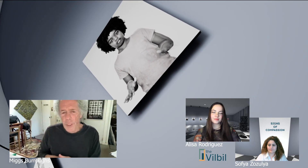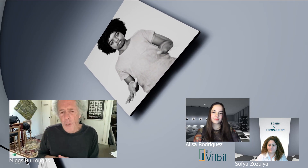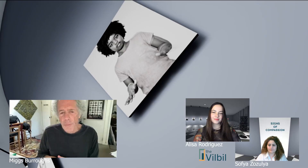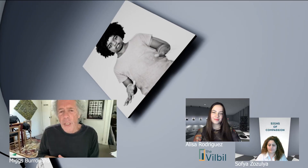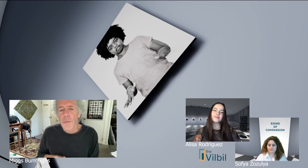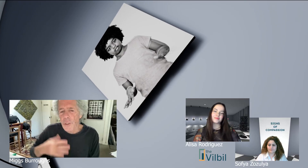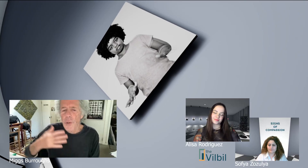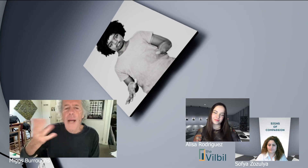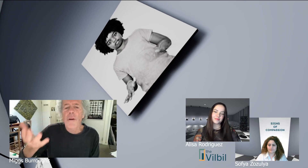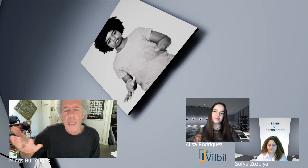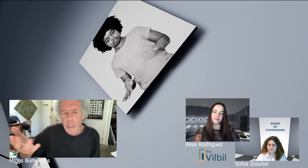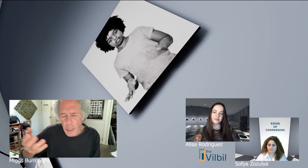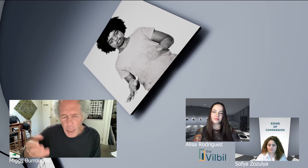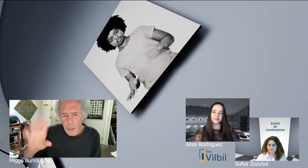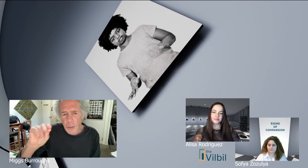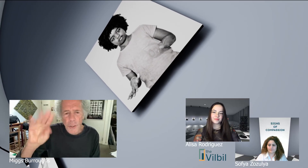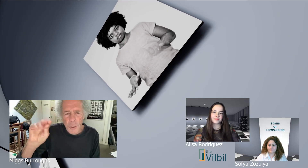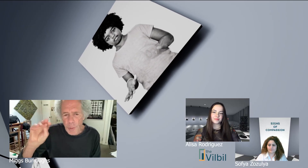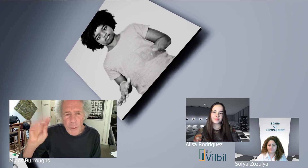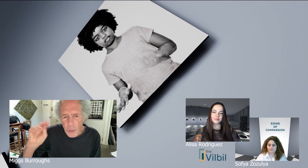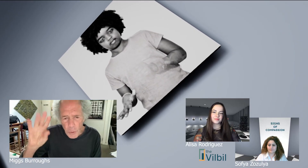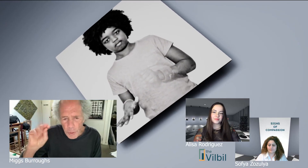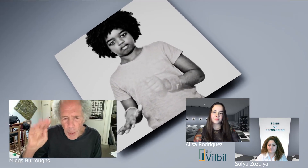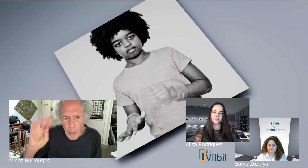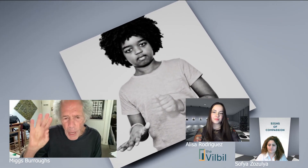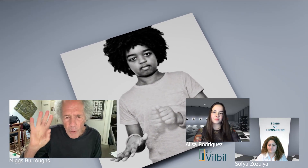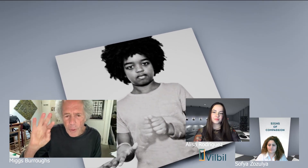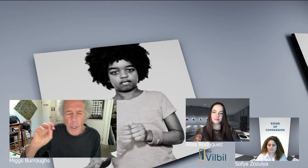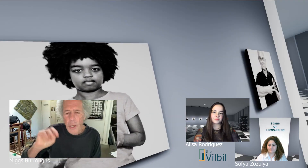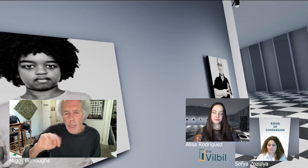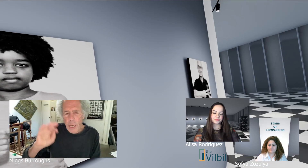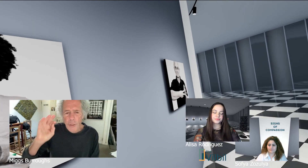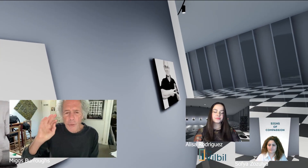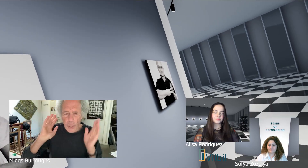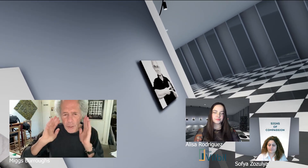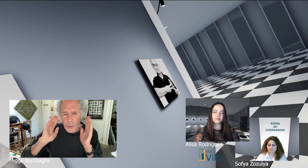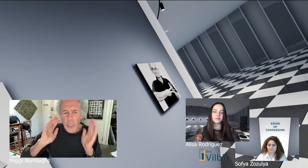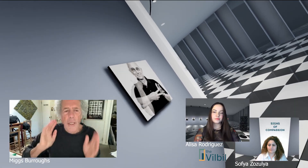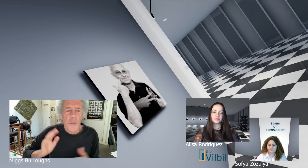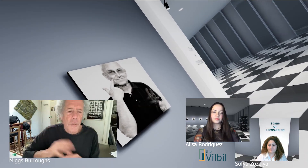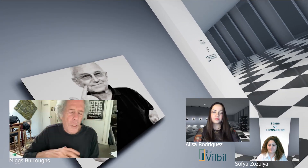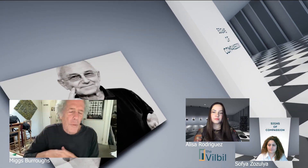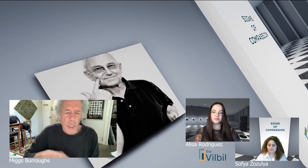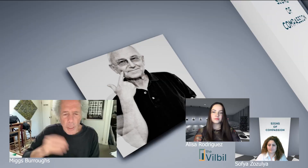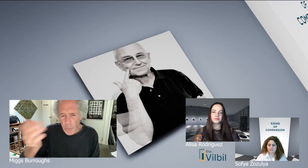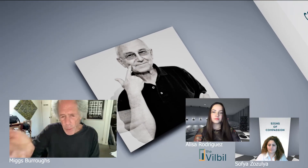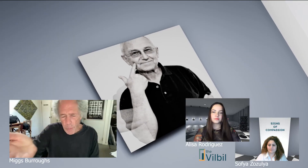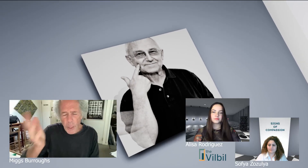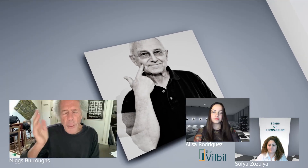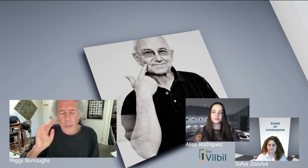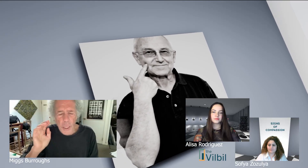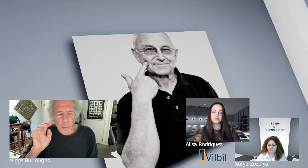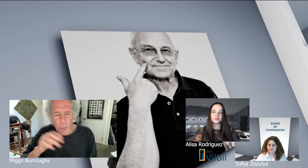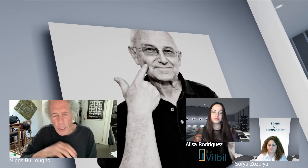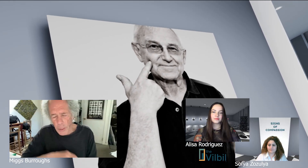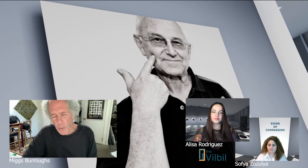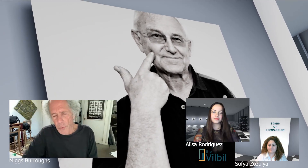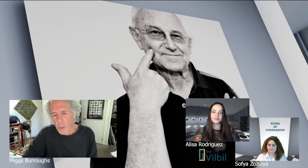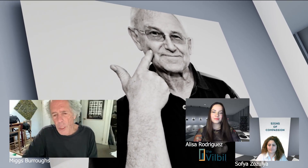I'm not going to be so arrogant to just speak to you with my mouth and you not understand. So that was it. And Mark did the same thing.